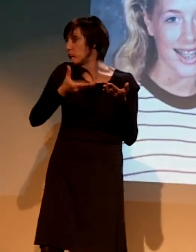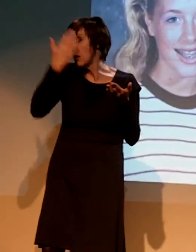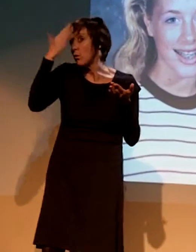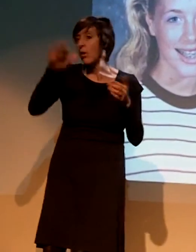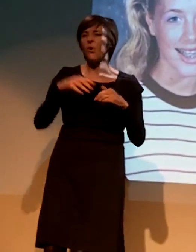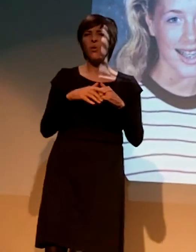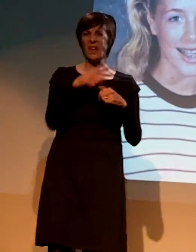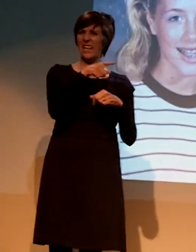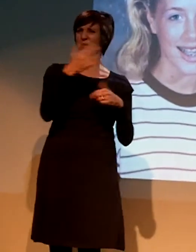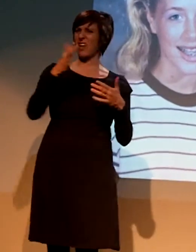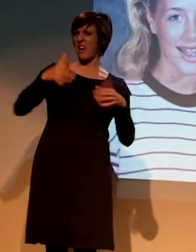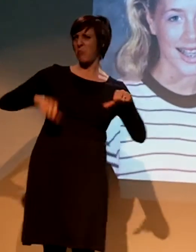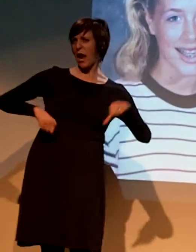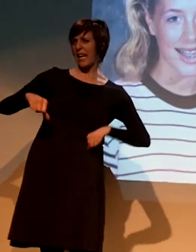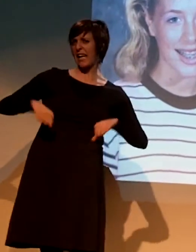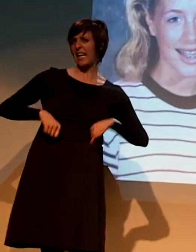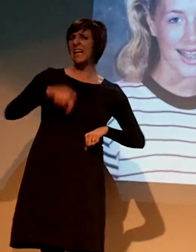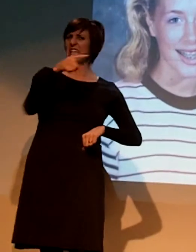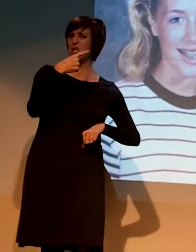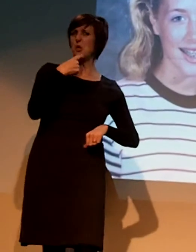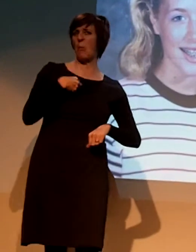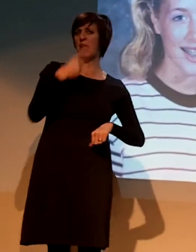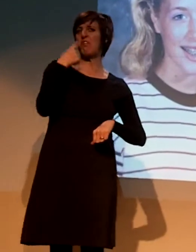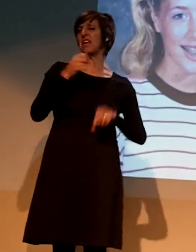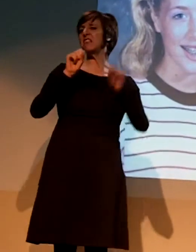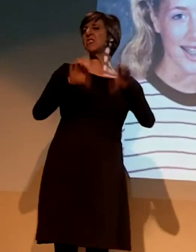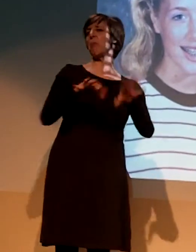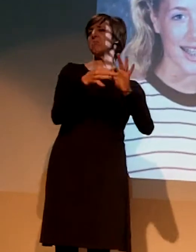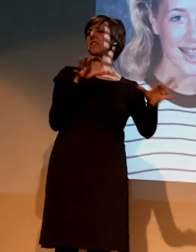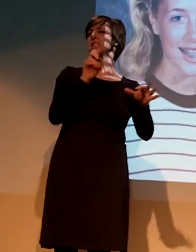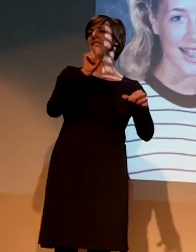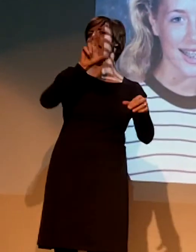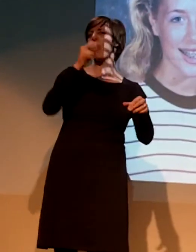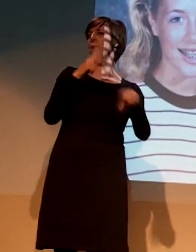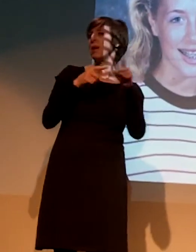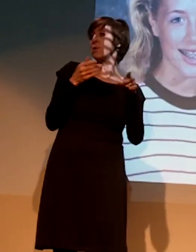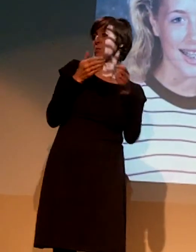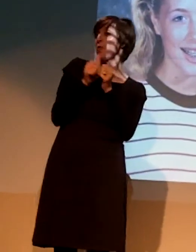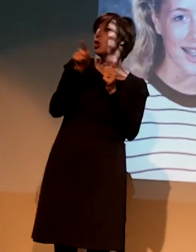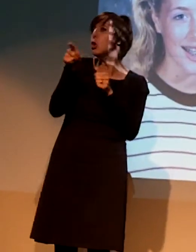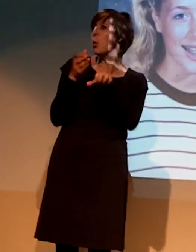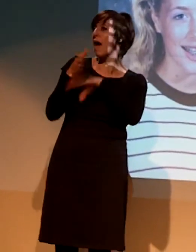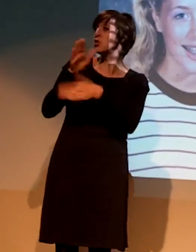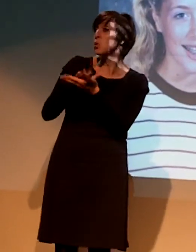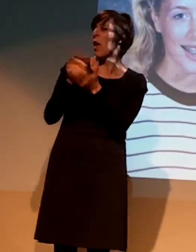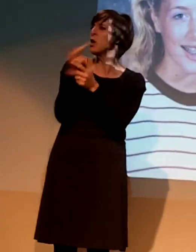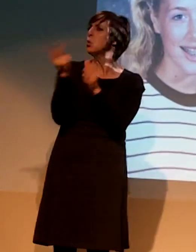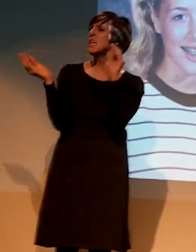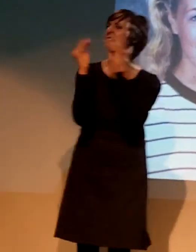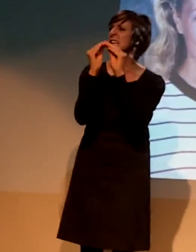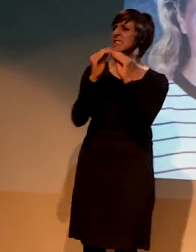he was kind of bragging. But he just told me that he dumped Sarah and then he was with you after school and then you guys kissed.